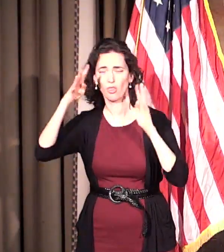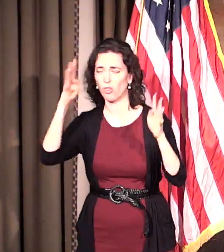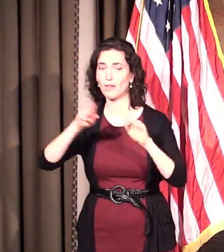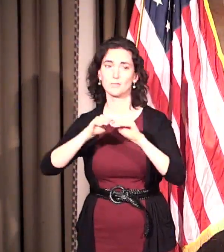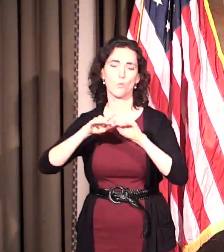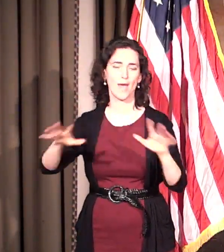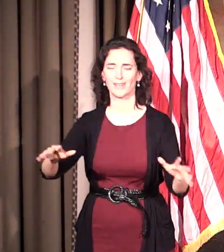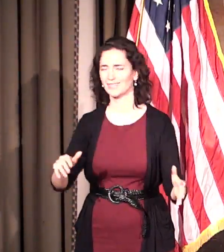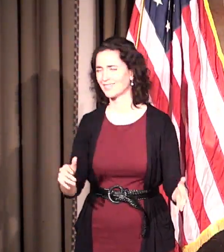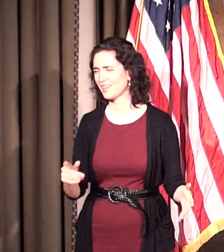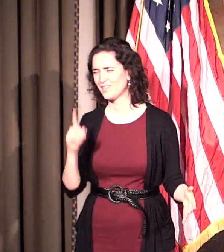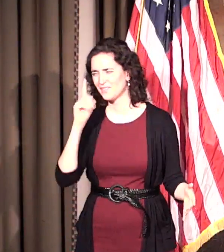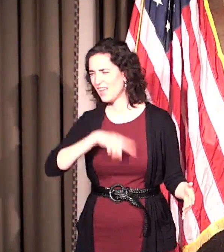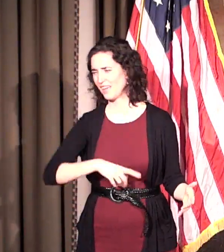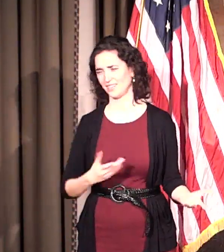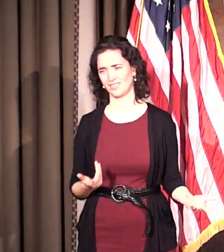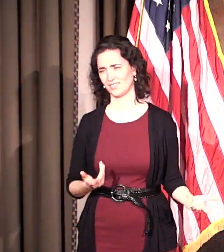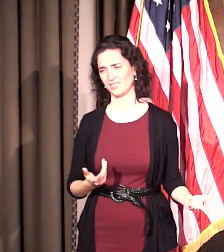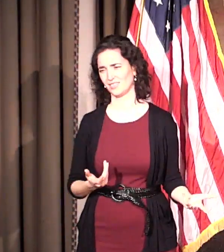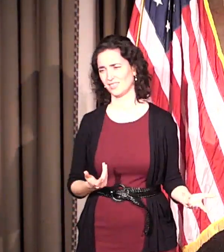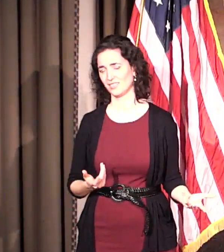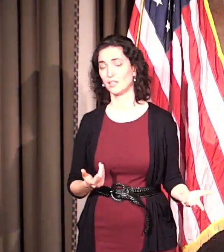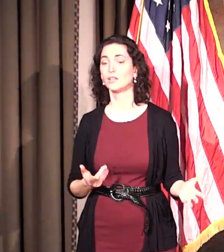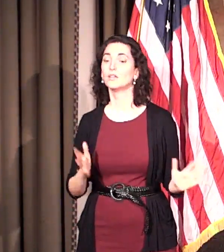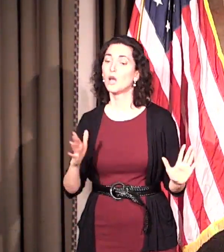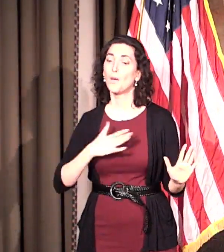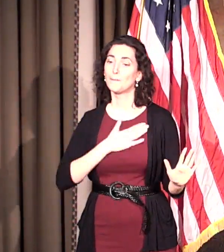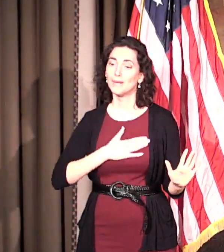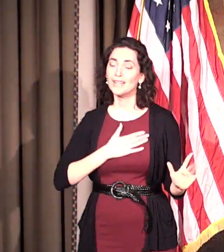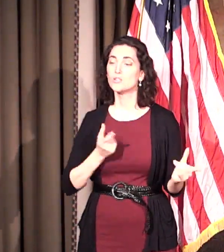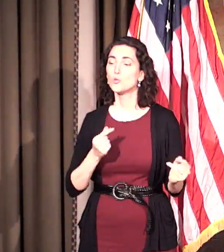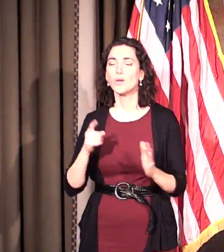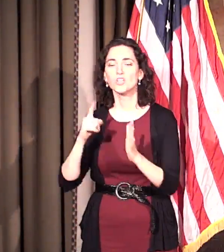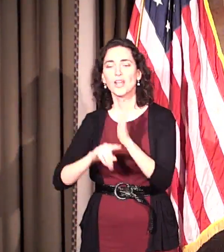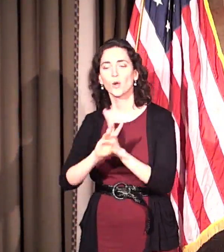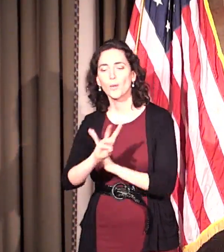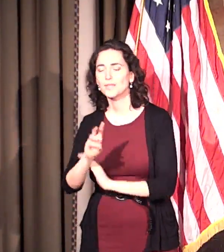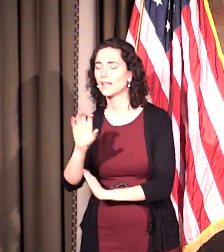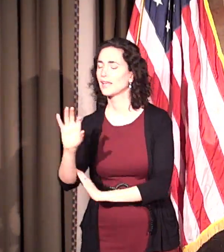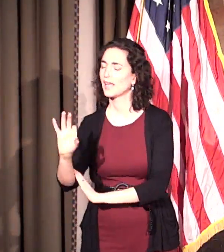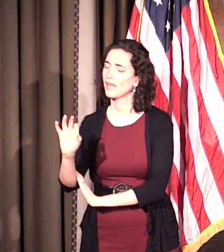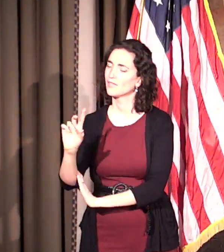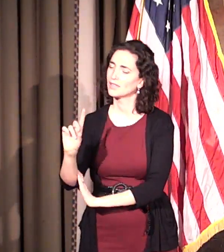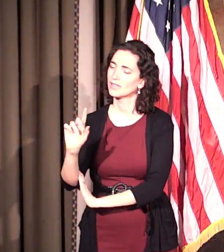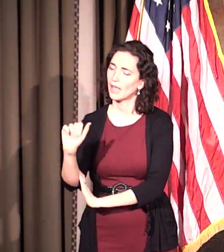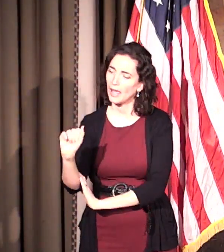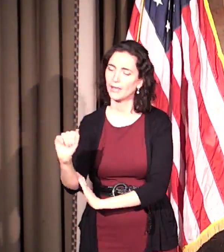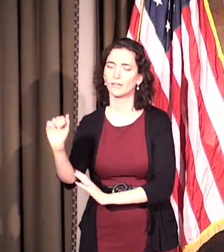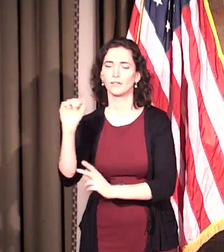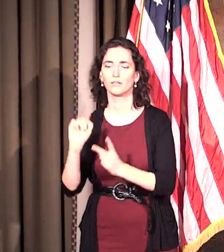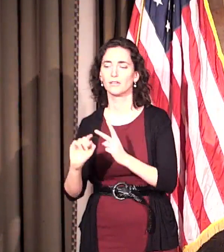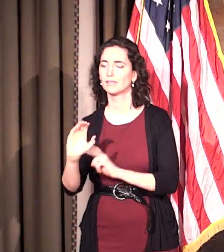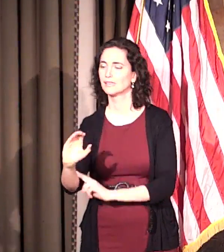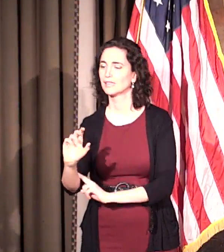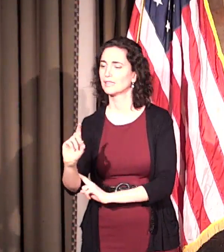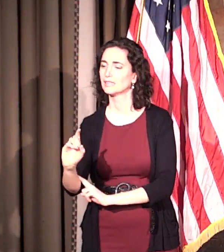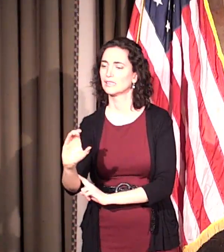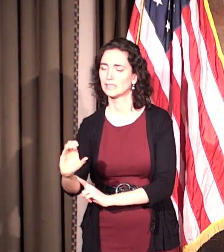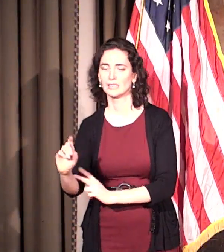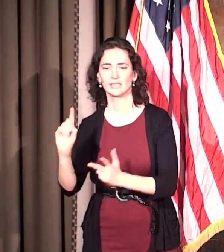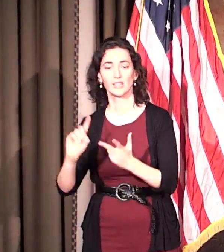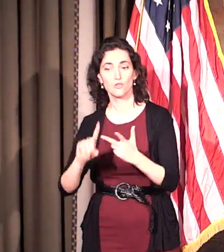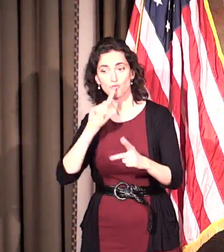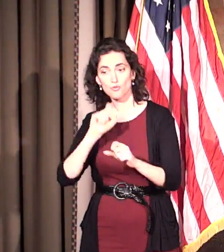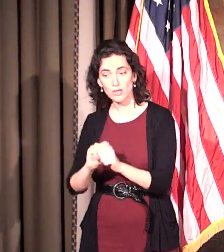spreading around, and I'm just encouraging people to go to the FDA website, go to the CDC website, go to